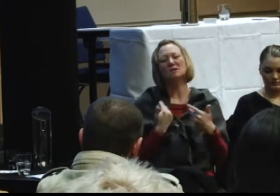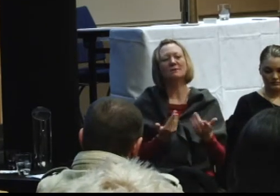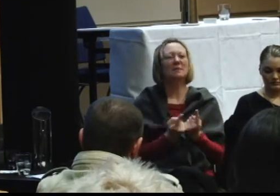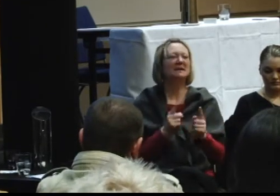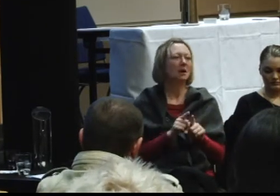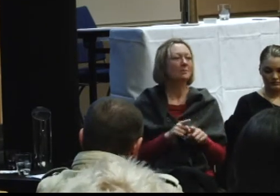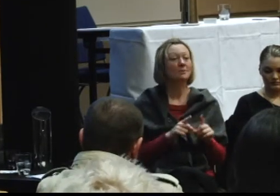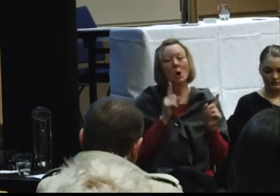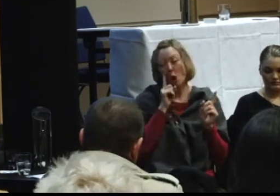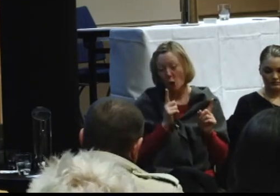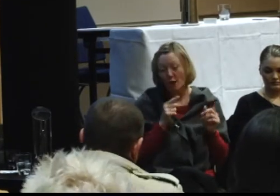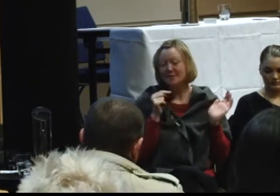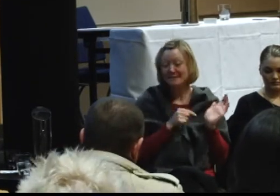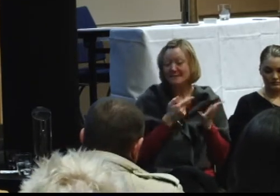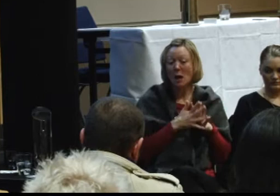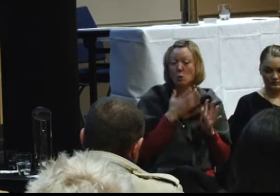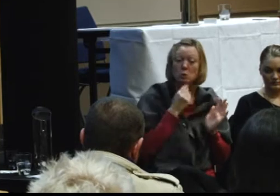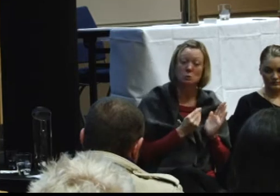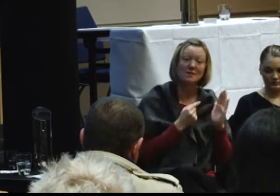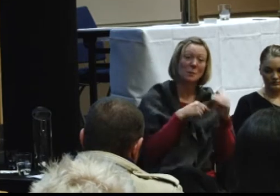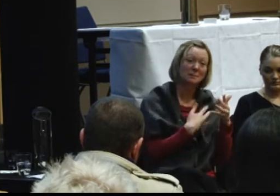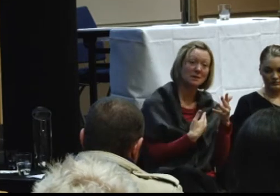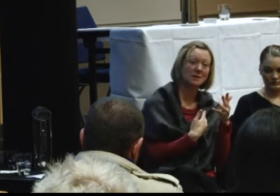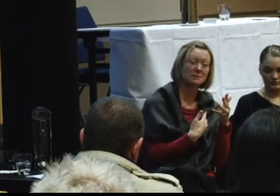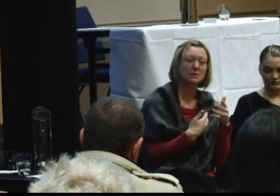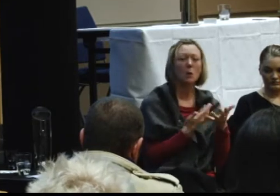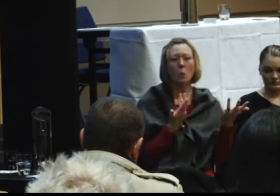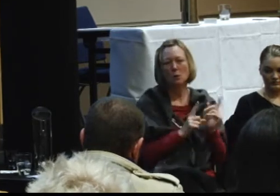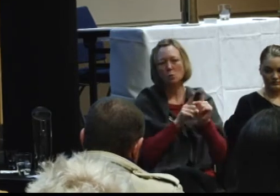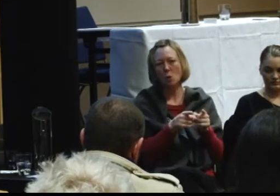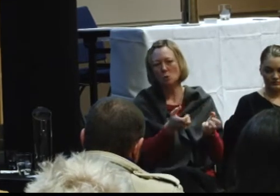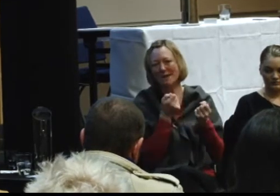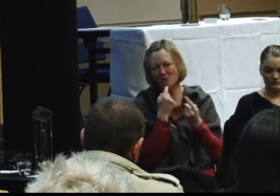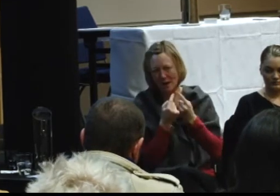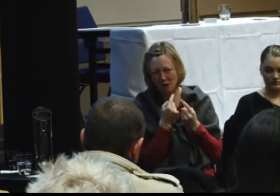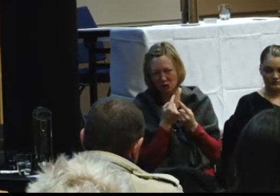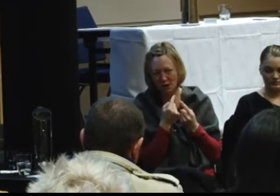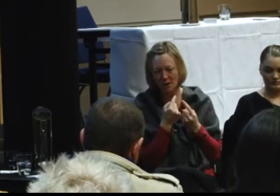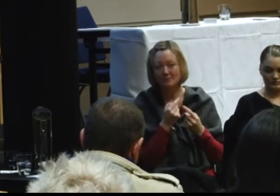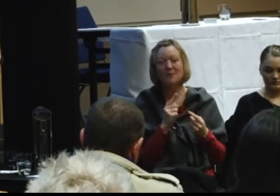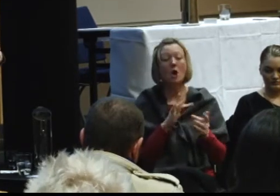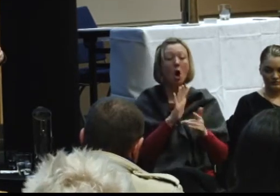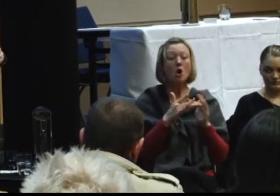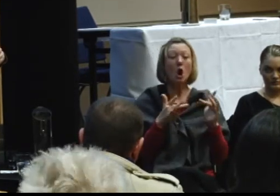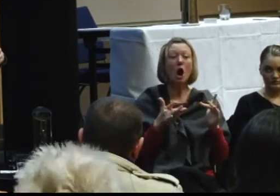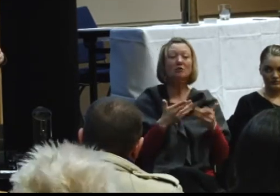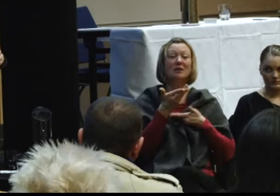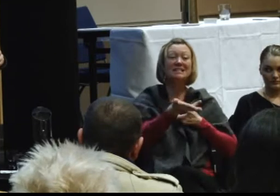the site kind of thing, and where to go for information. And with the online transactions that we do with students, quite